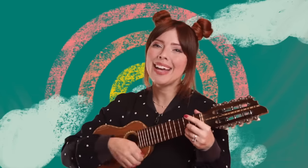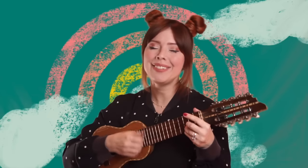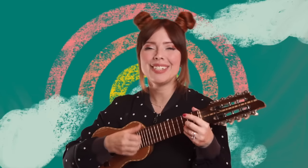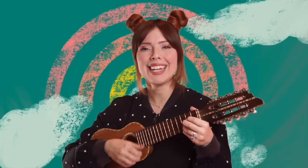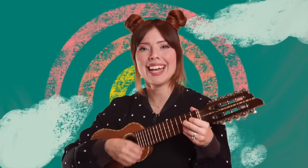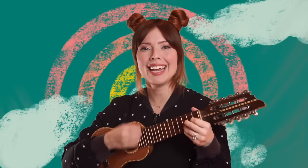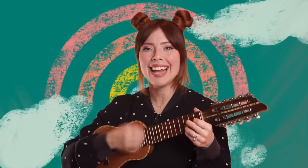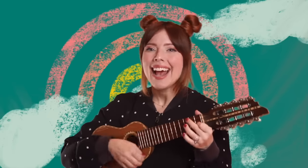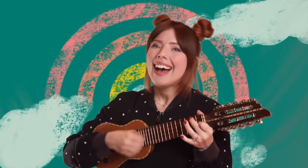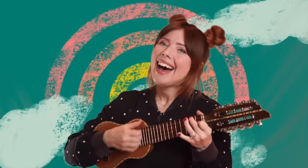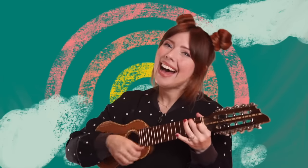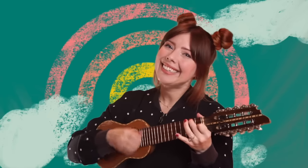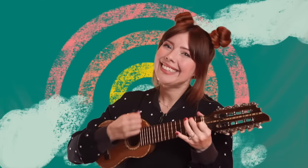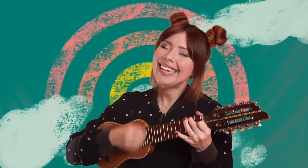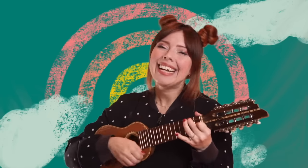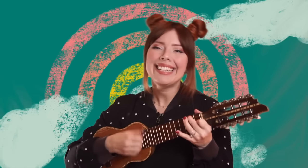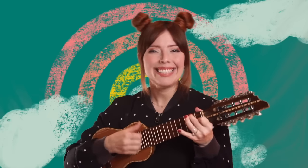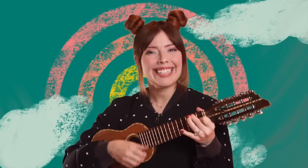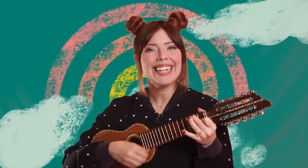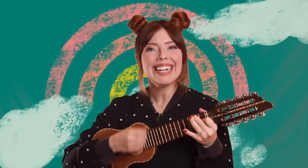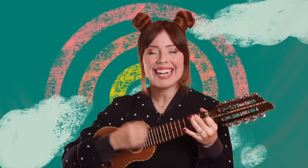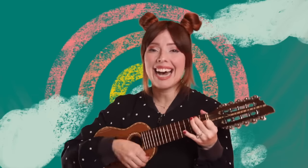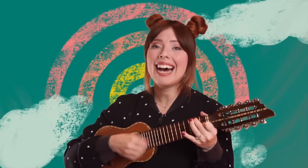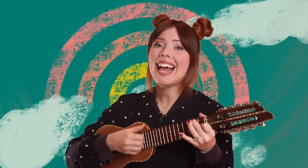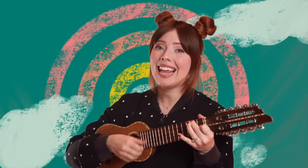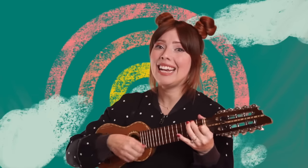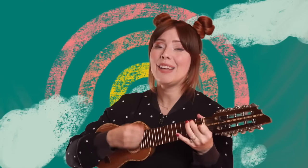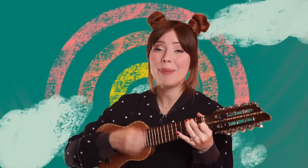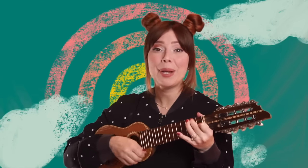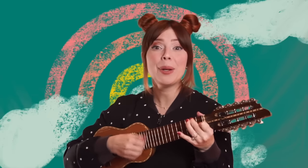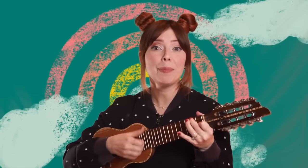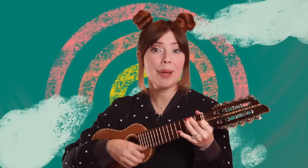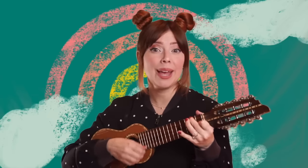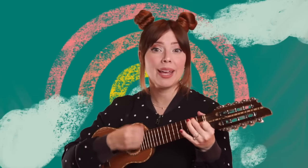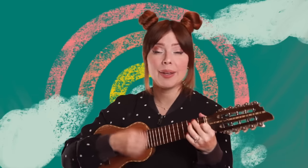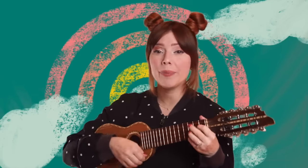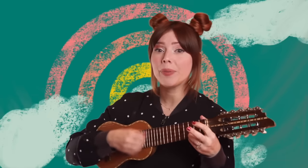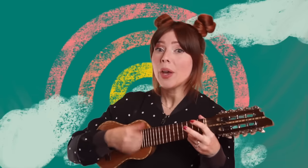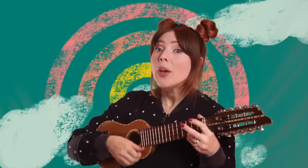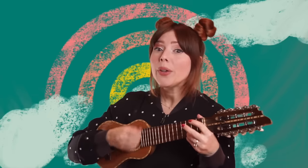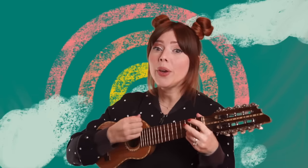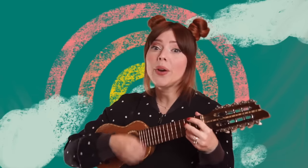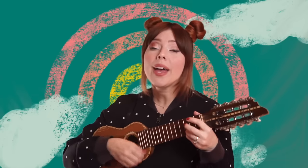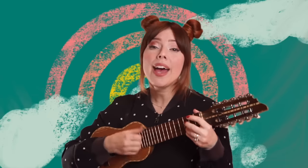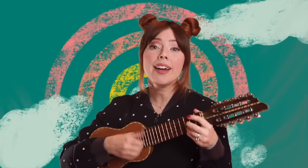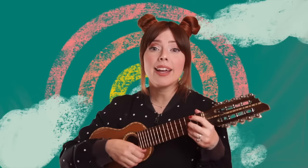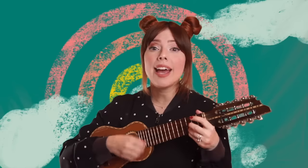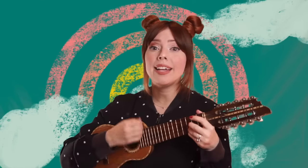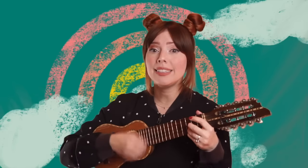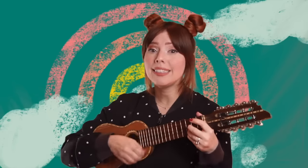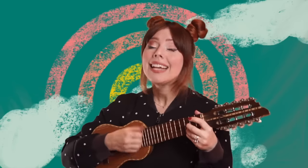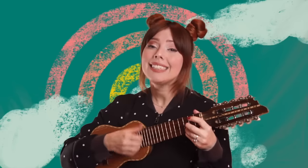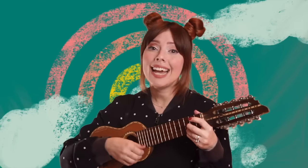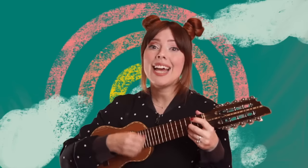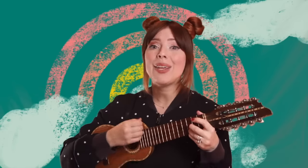G, H, I, J, K, L, M, N, O, P, Q, R, S, T, I,